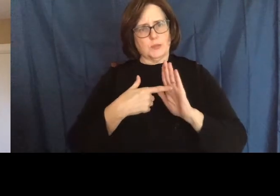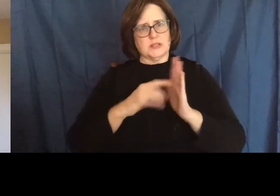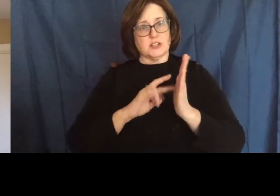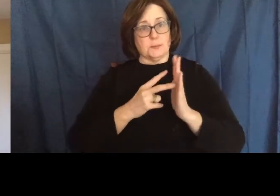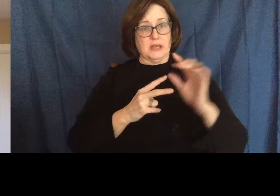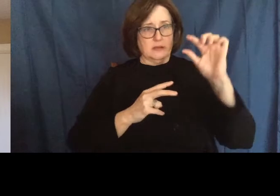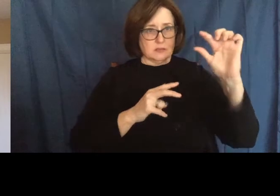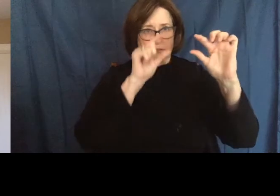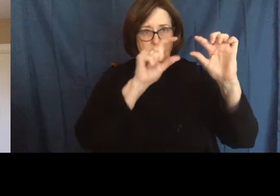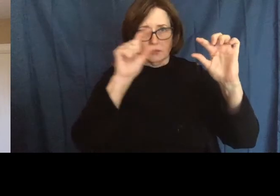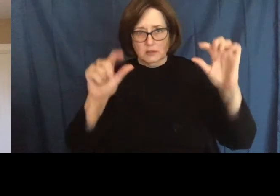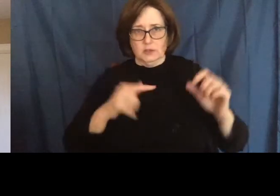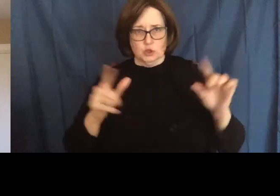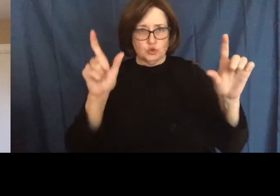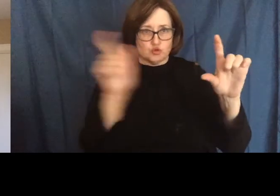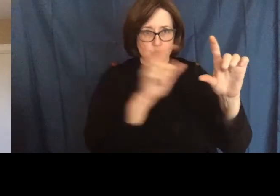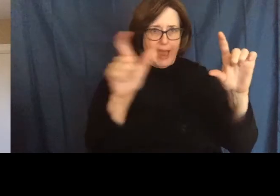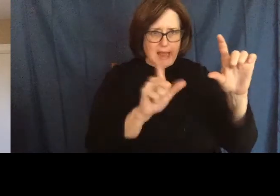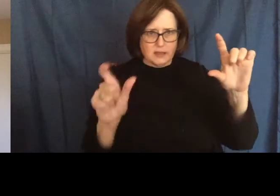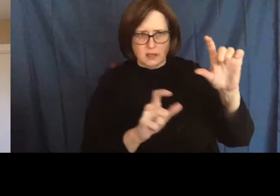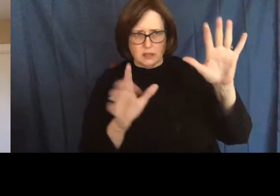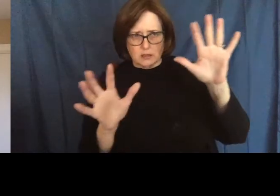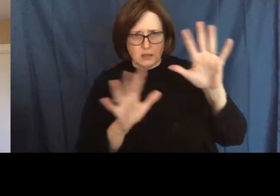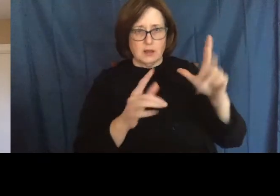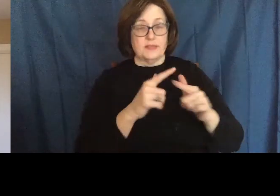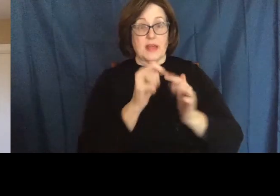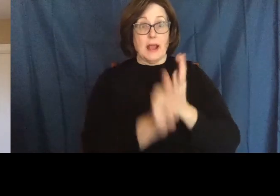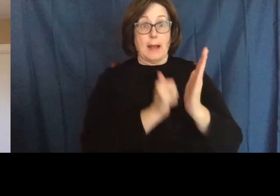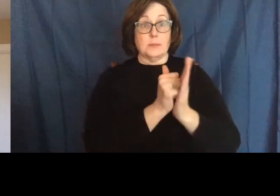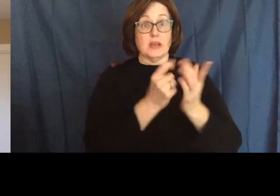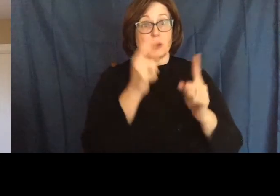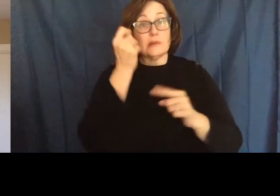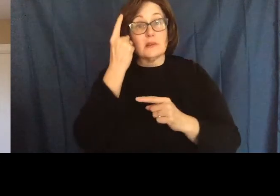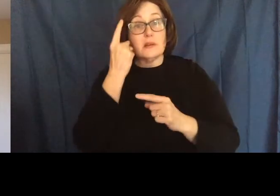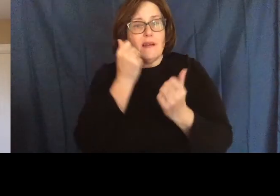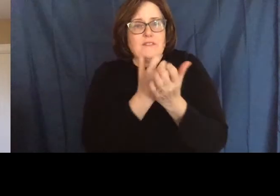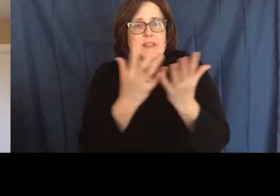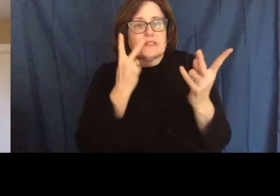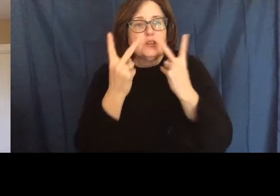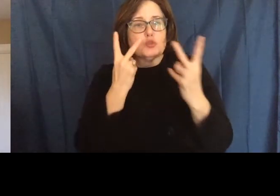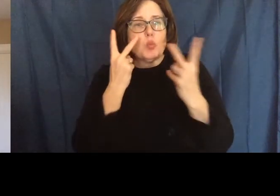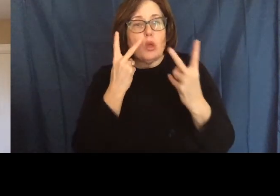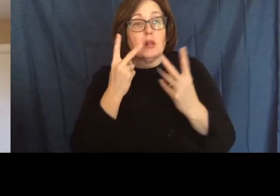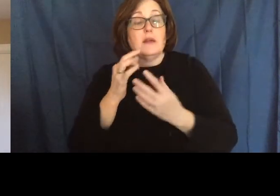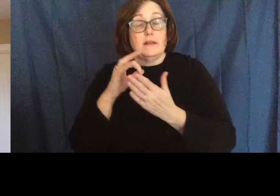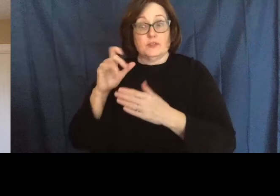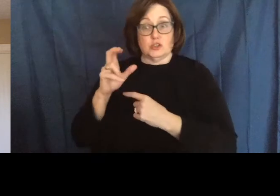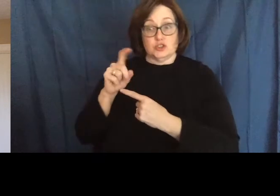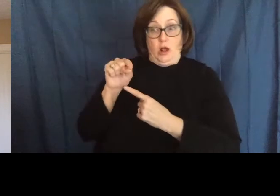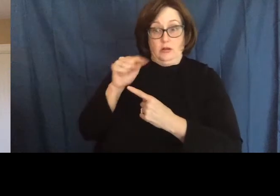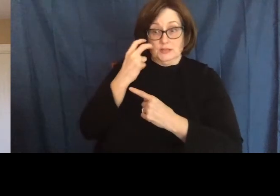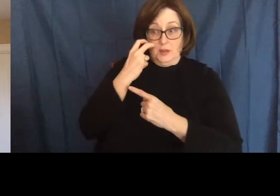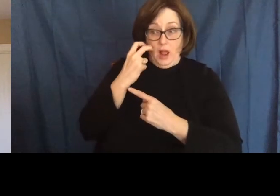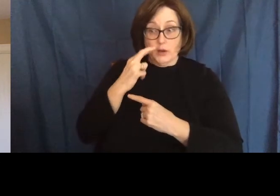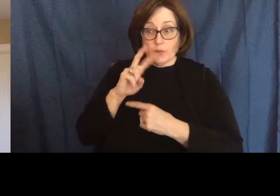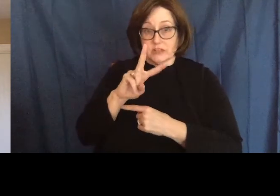an animation or something to happen. But again, that's all visual. So a child that is blind or has a visual impairment is